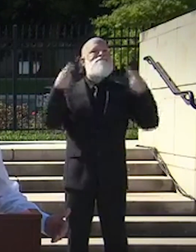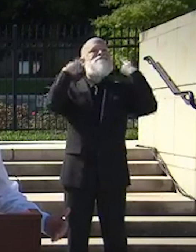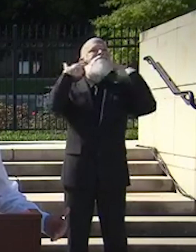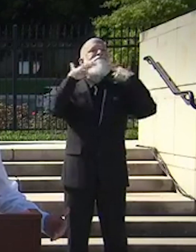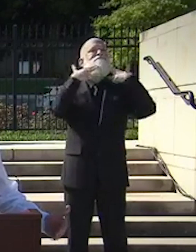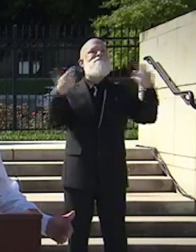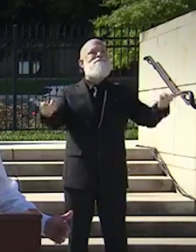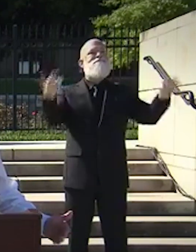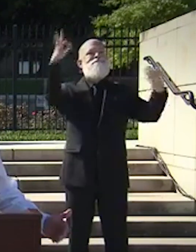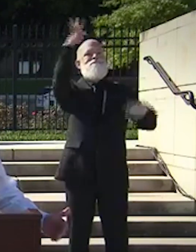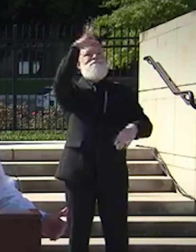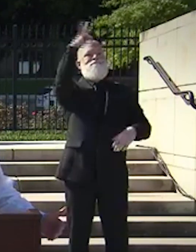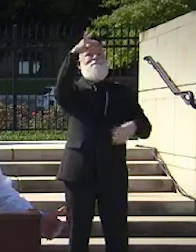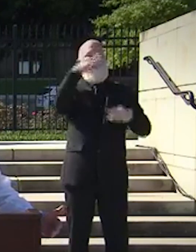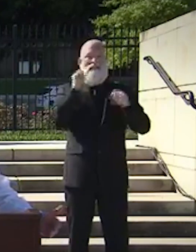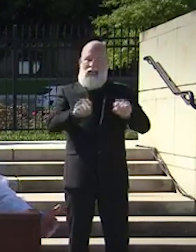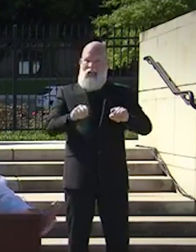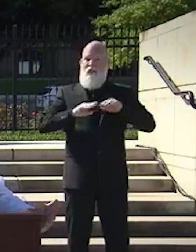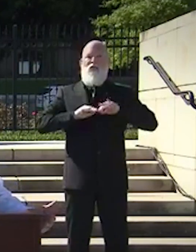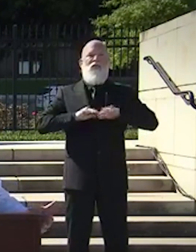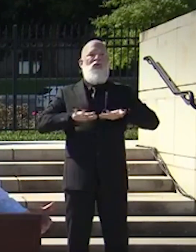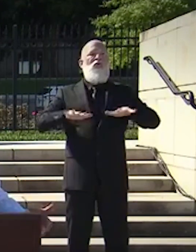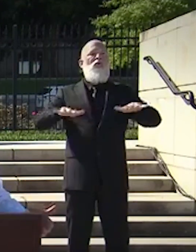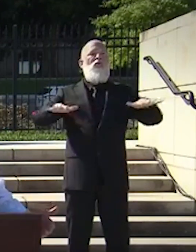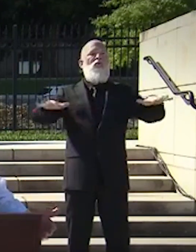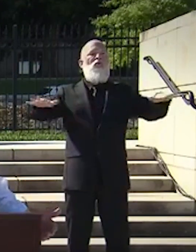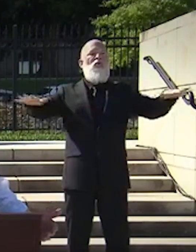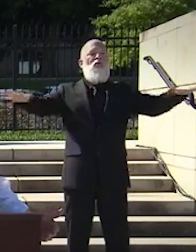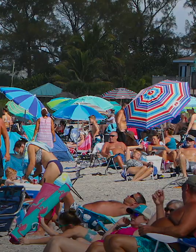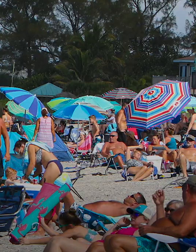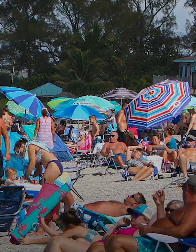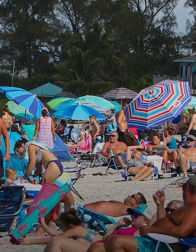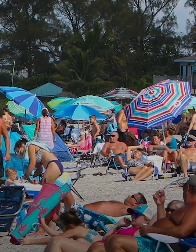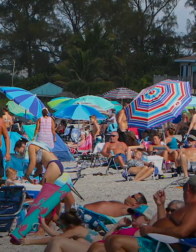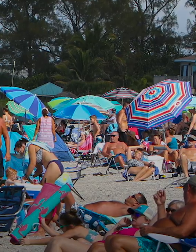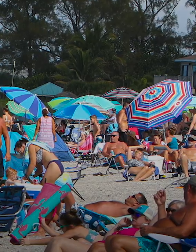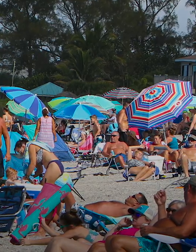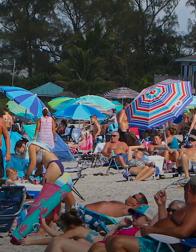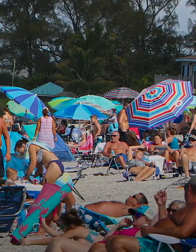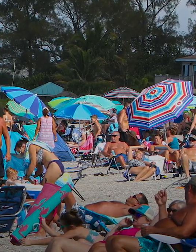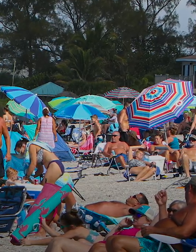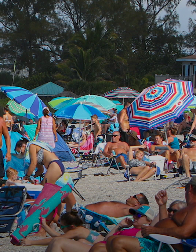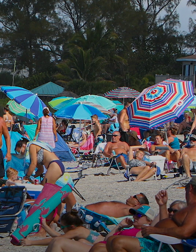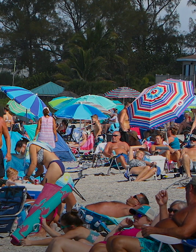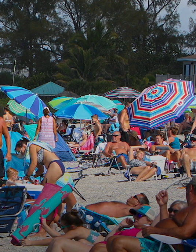felt bad. Well, we didn't know that until the last 24 hours.